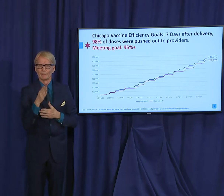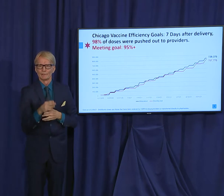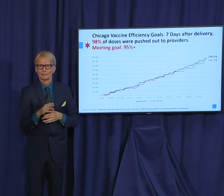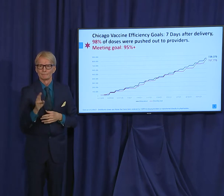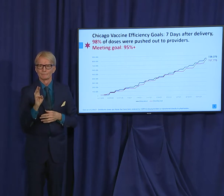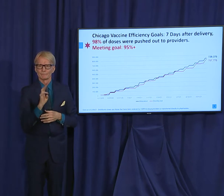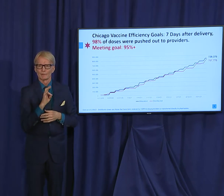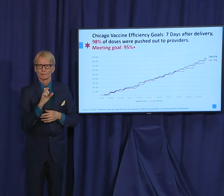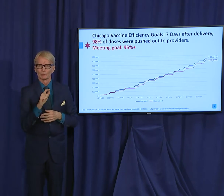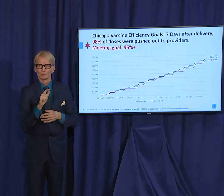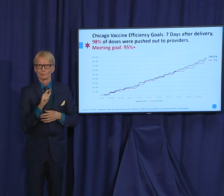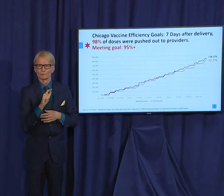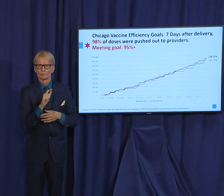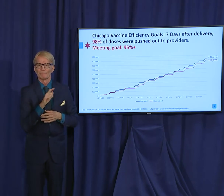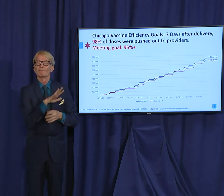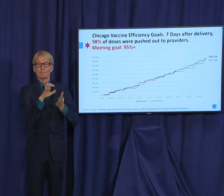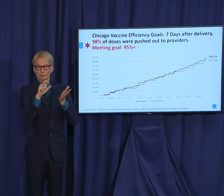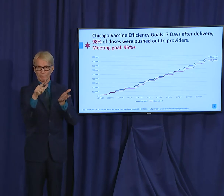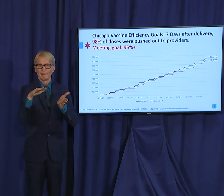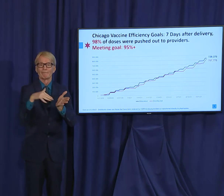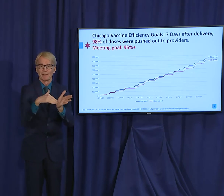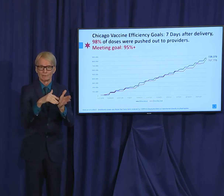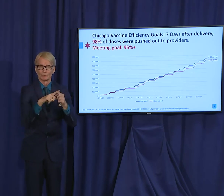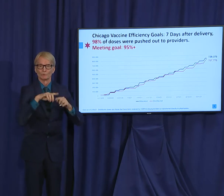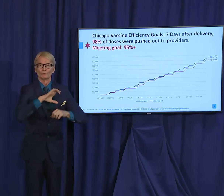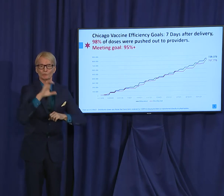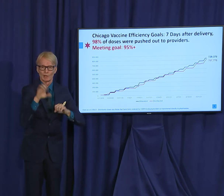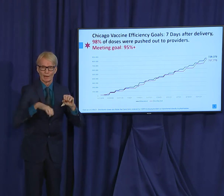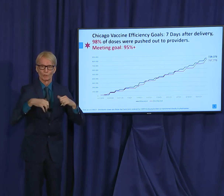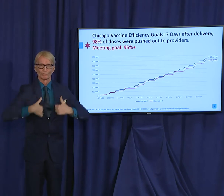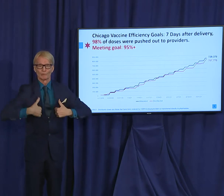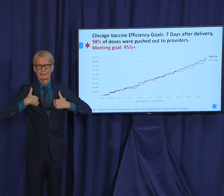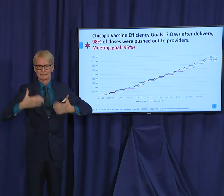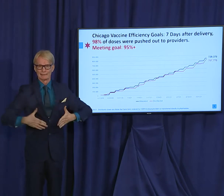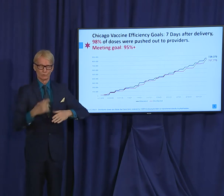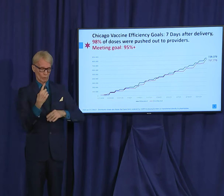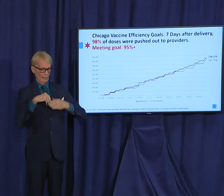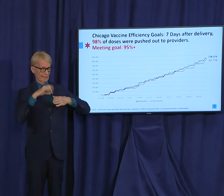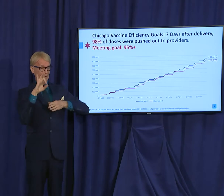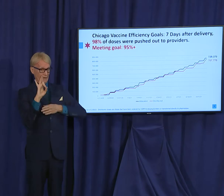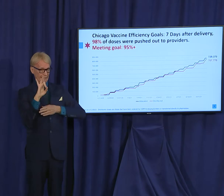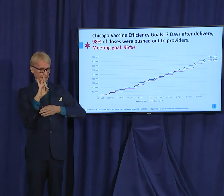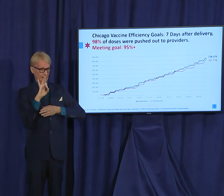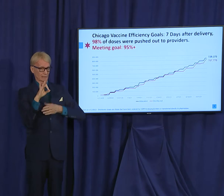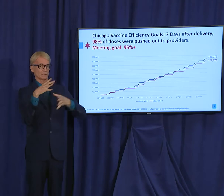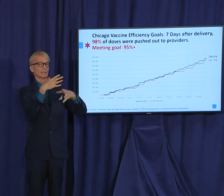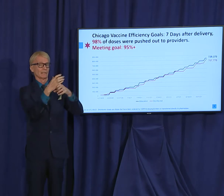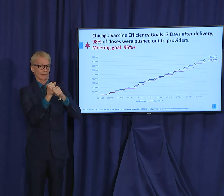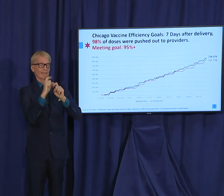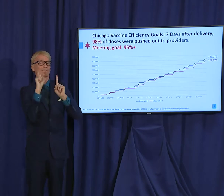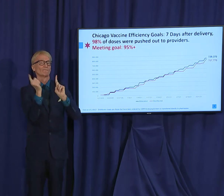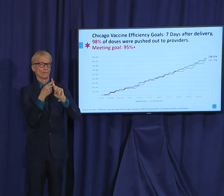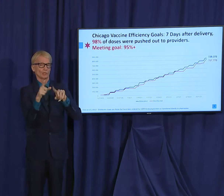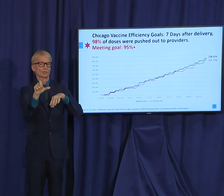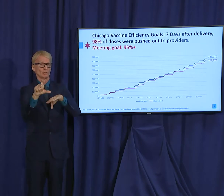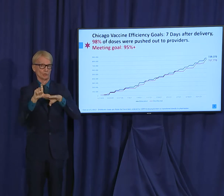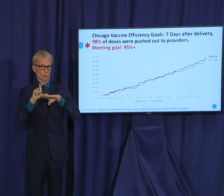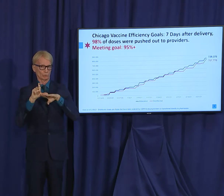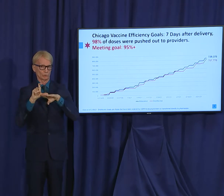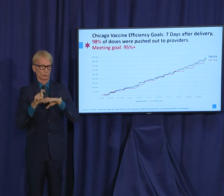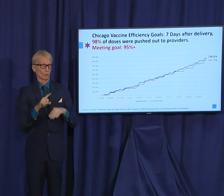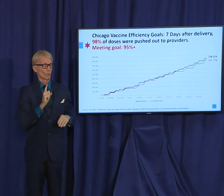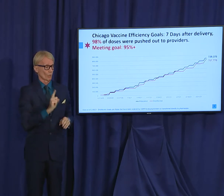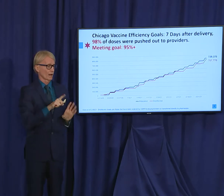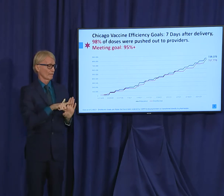than 520,000 just to Chicago residents. 1 in 8 Chicago residents has gotten at least that first dose of vaccine. 1 in